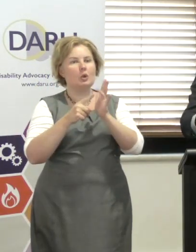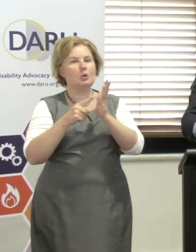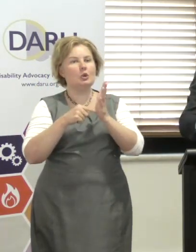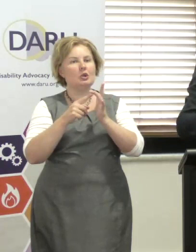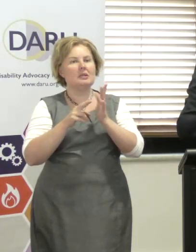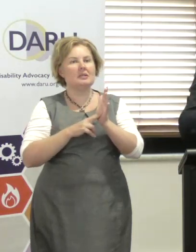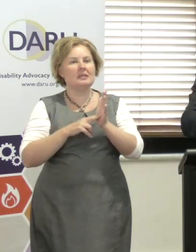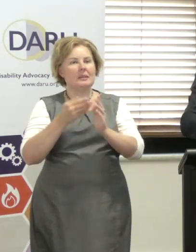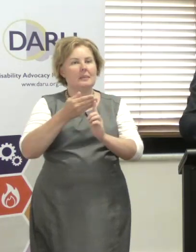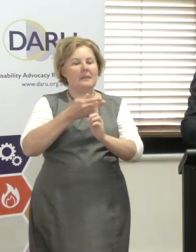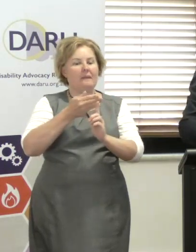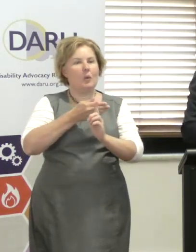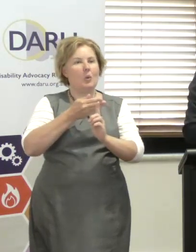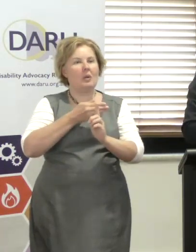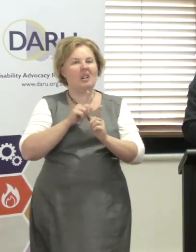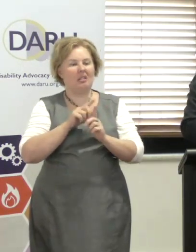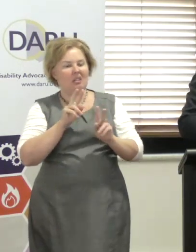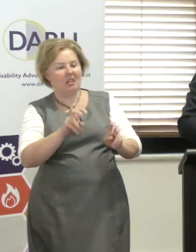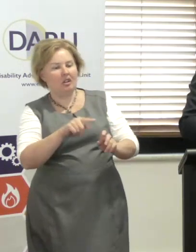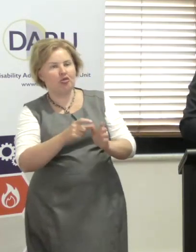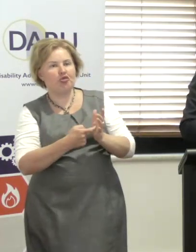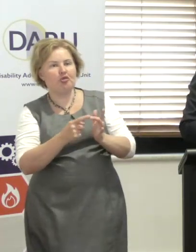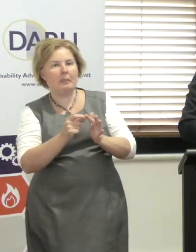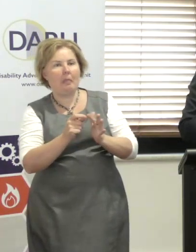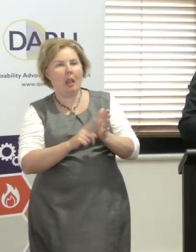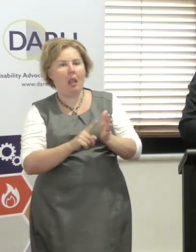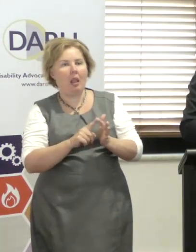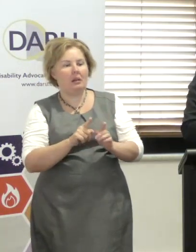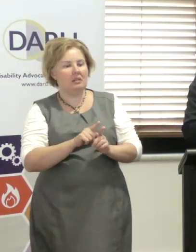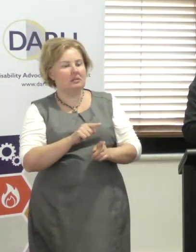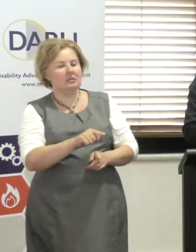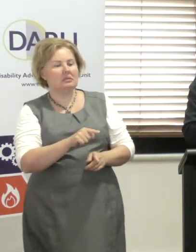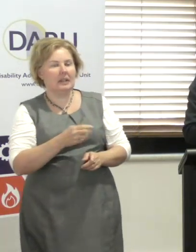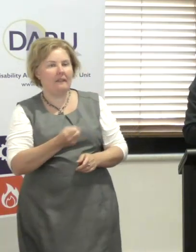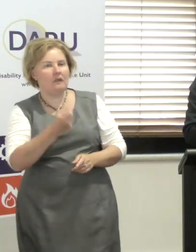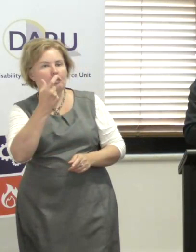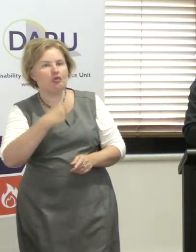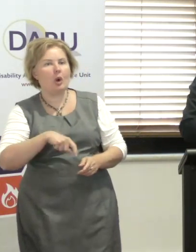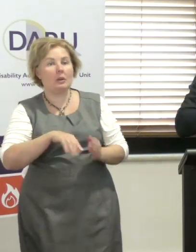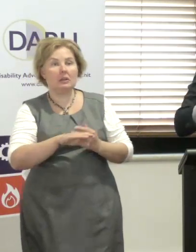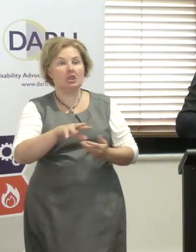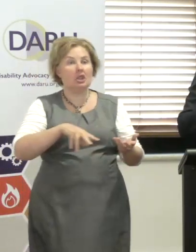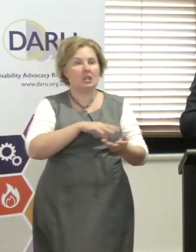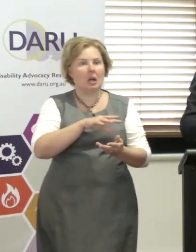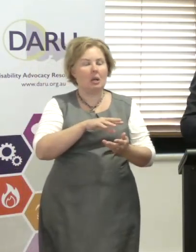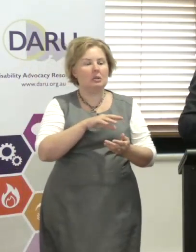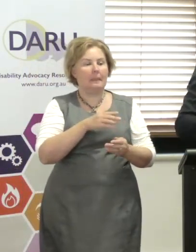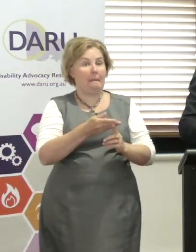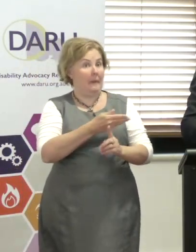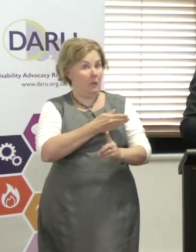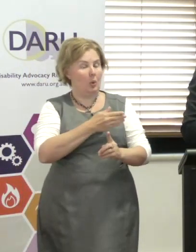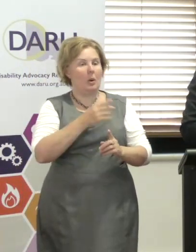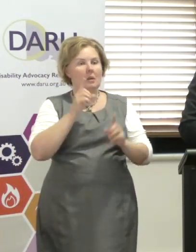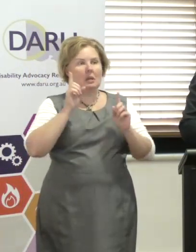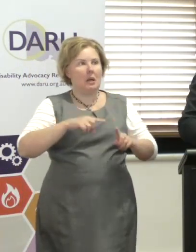called cripple, or they use that language like that, but they had responsibility, they had roles in society. But with the Industrial Revolution, what